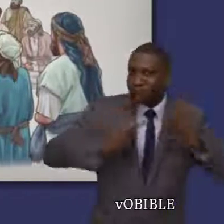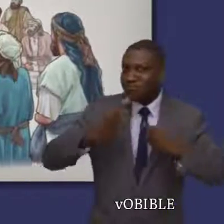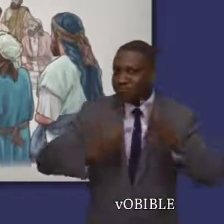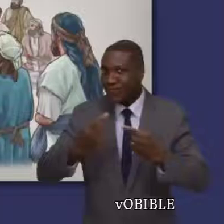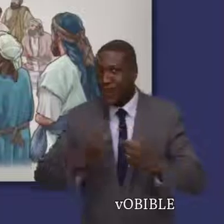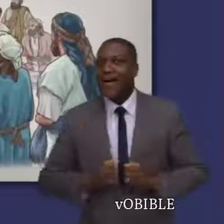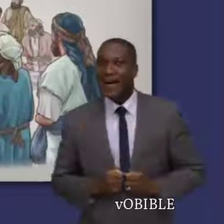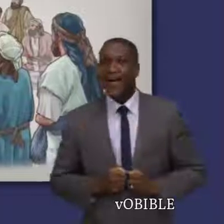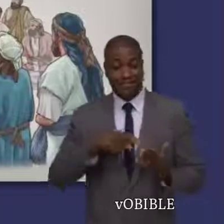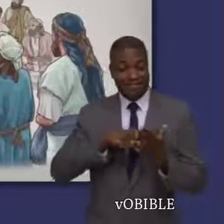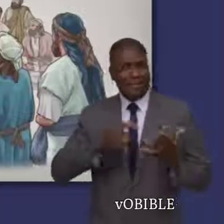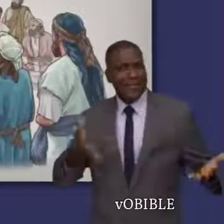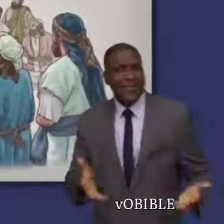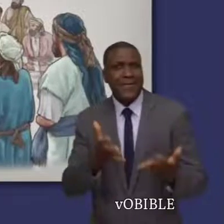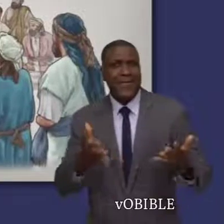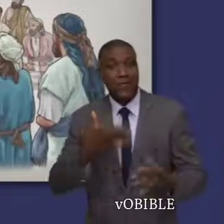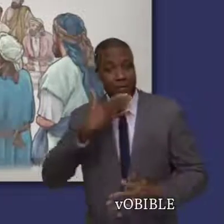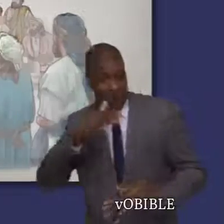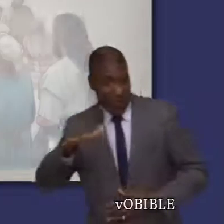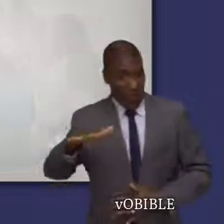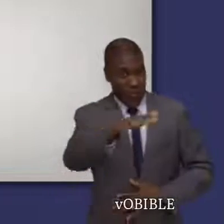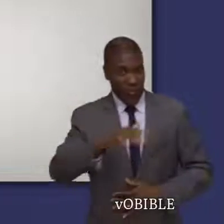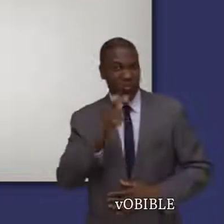the book is also an explanation of the law.